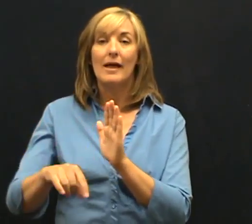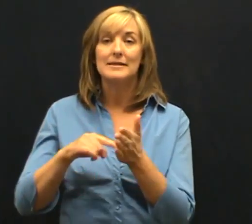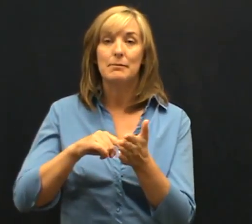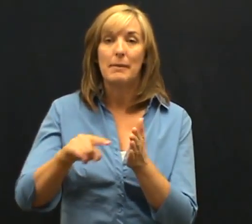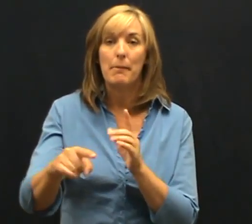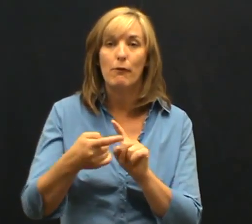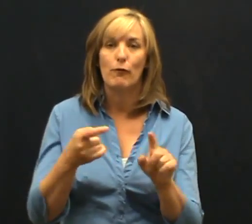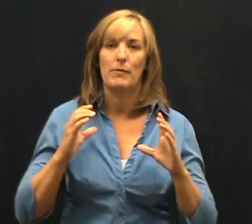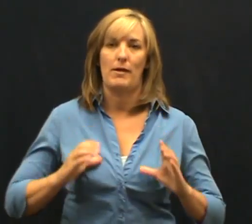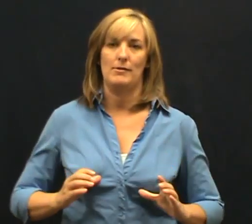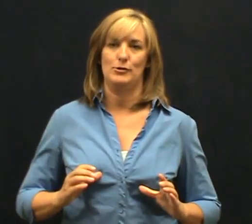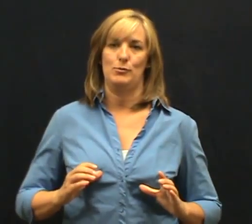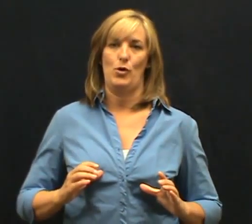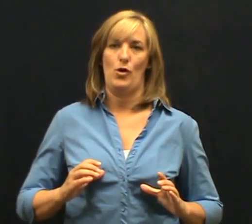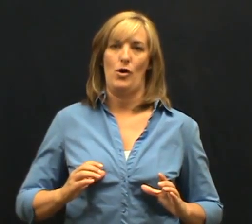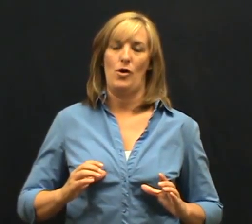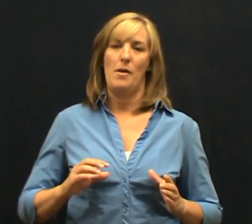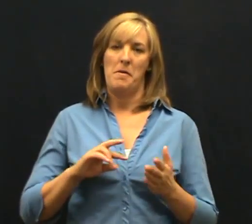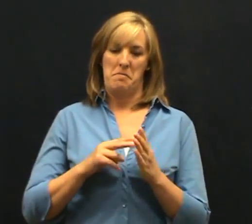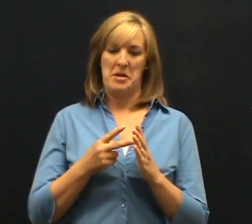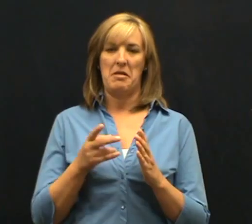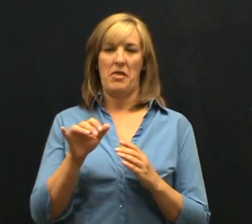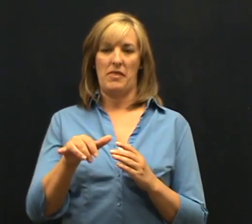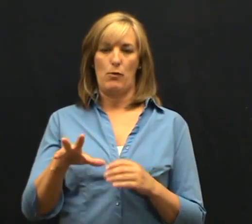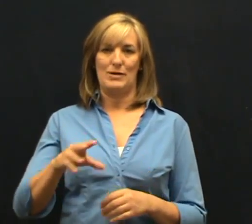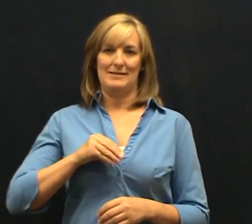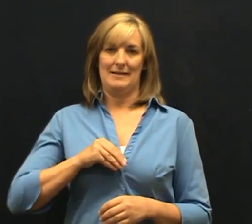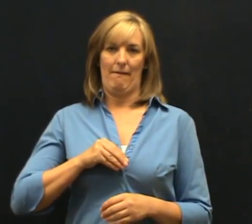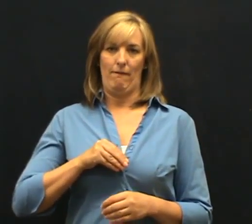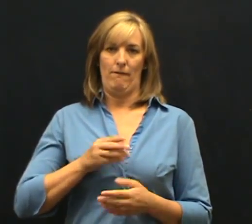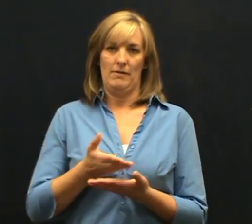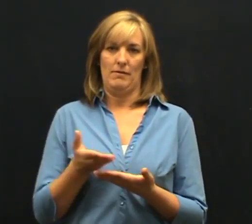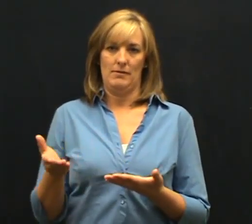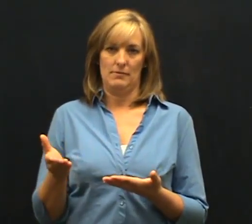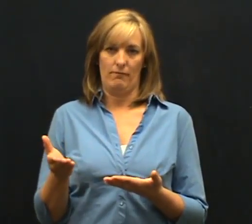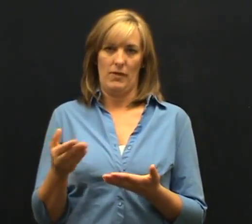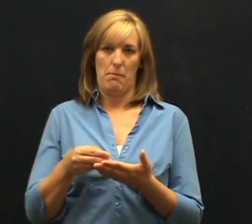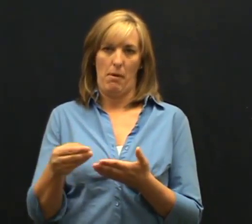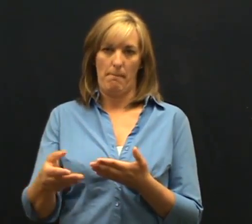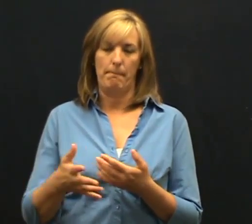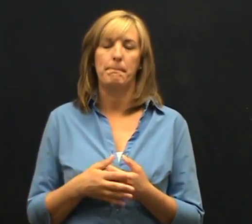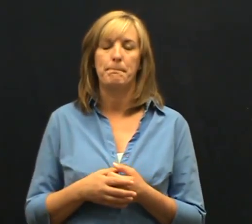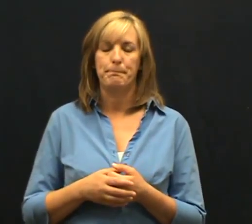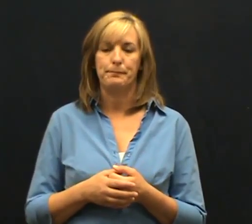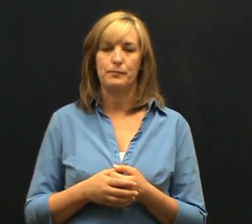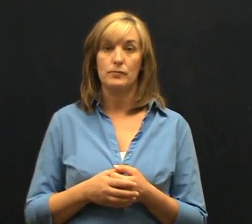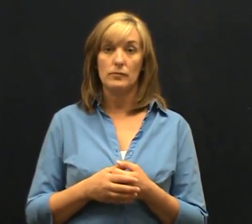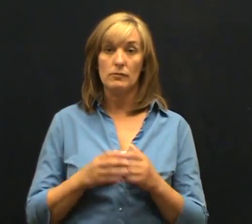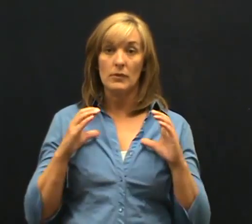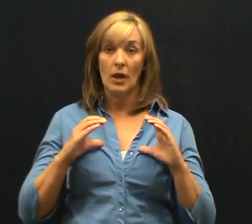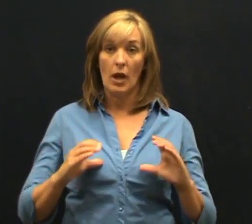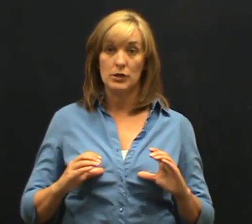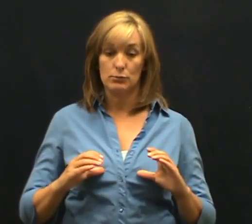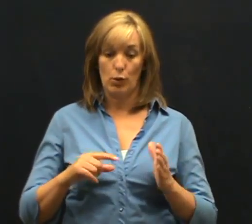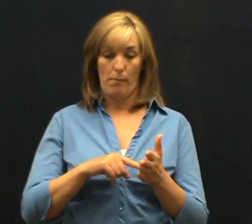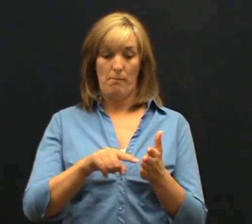receivable. If a customer's check, if we deposited a check and recorded